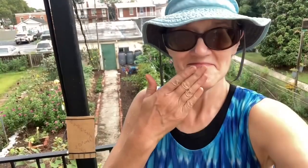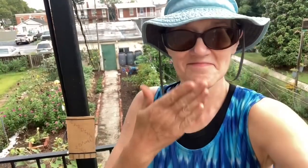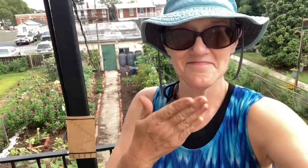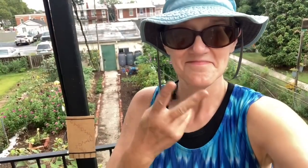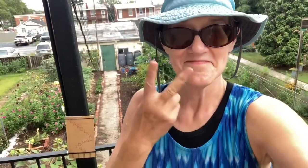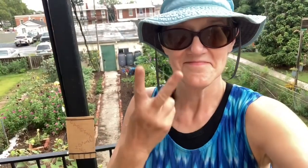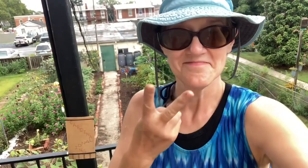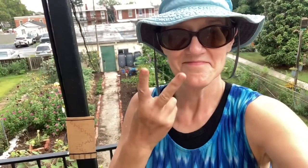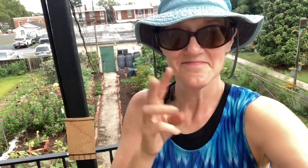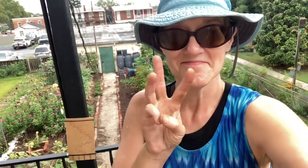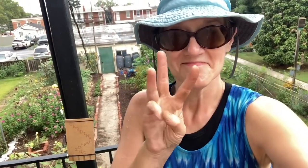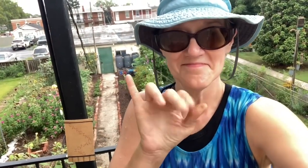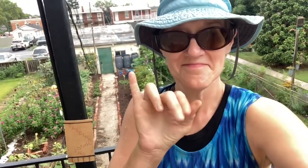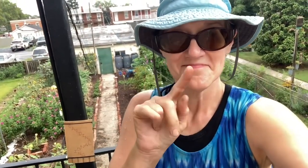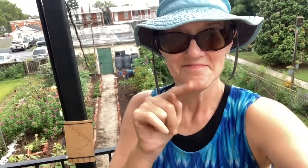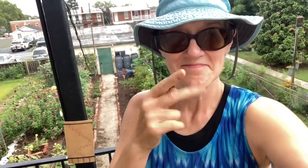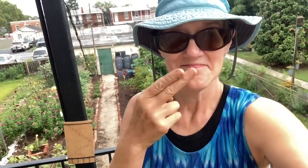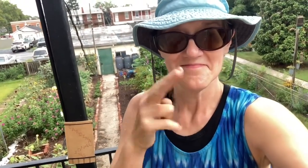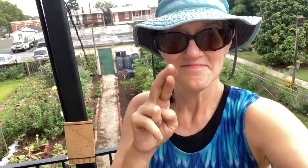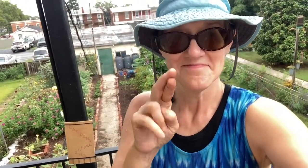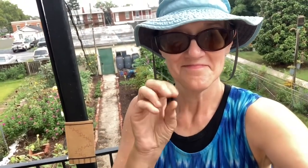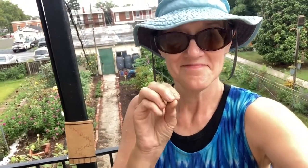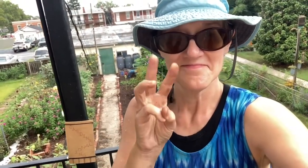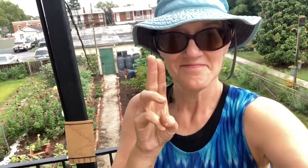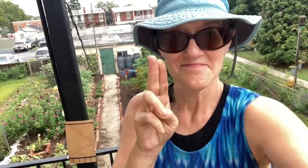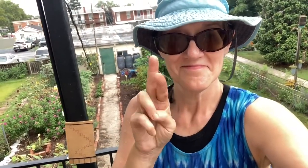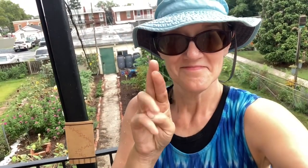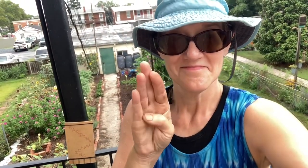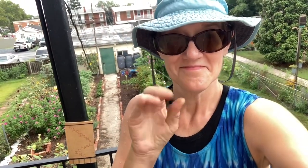Thank you for visiting Withrow Urban